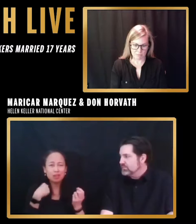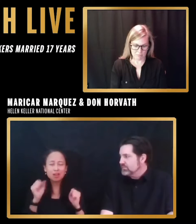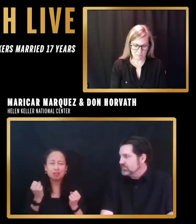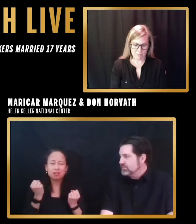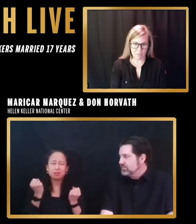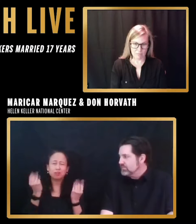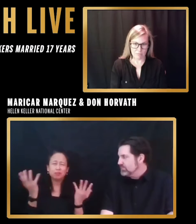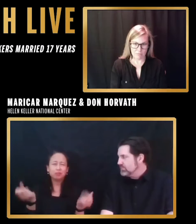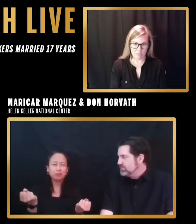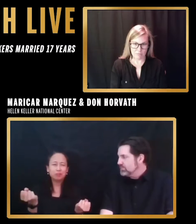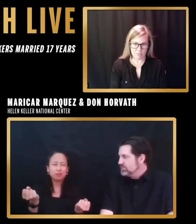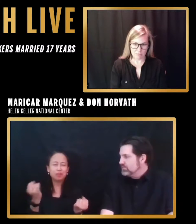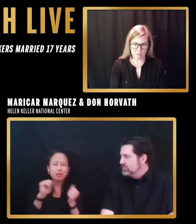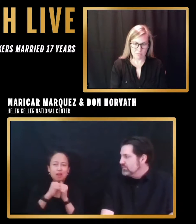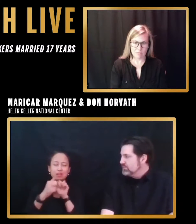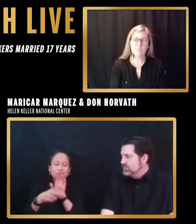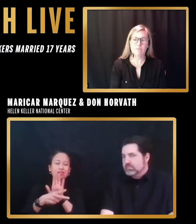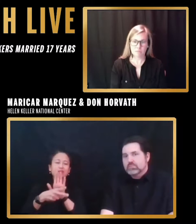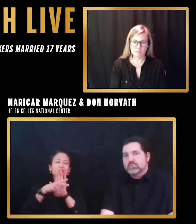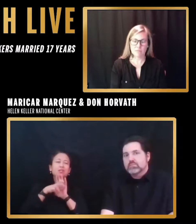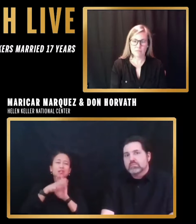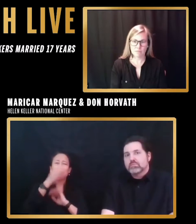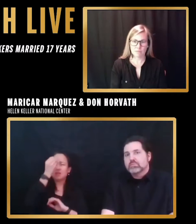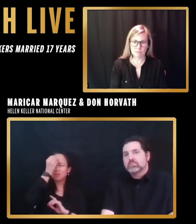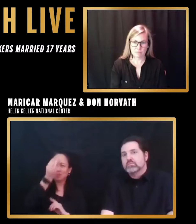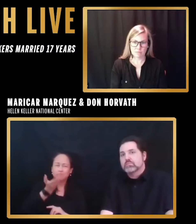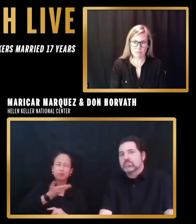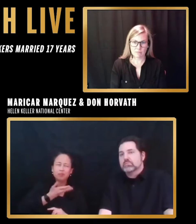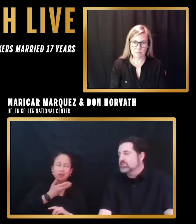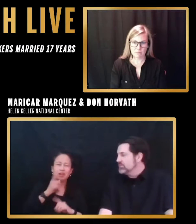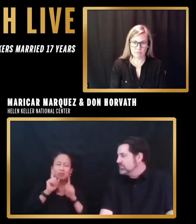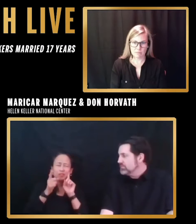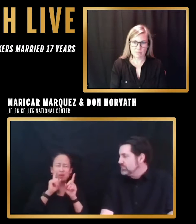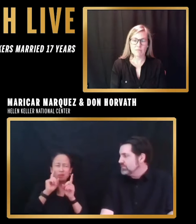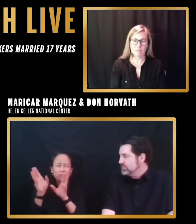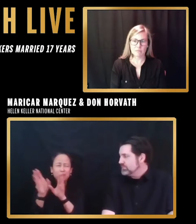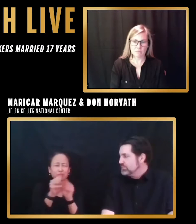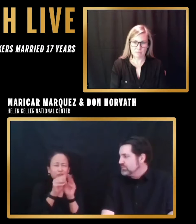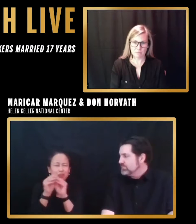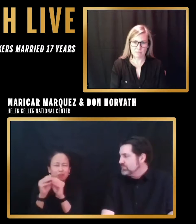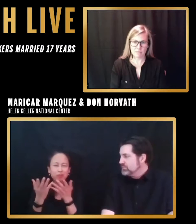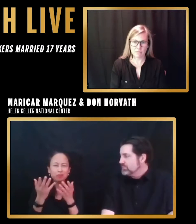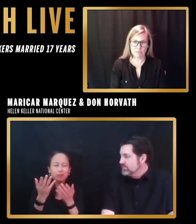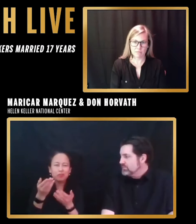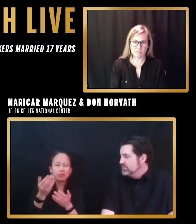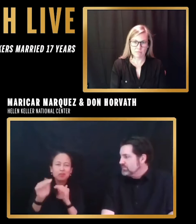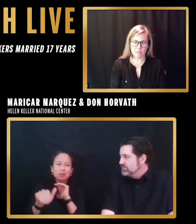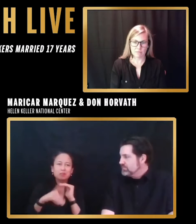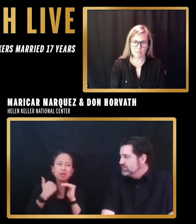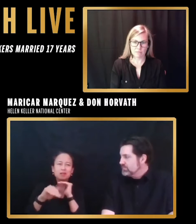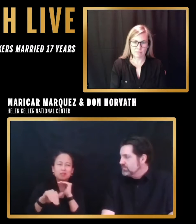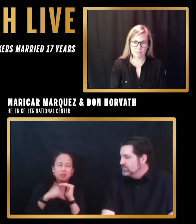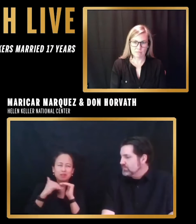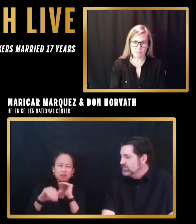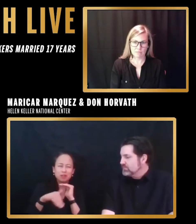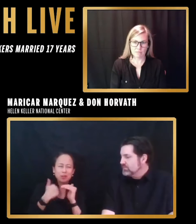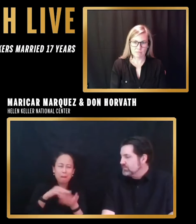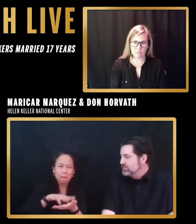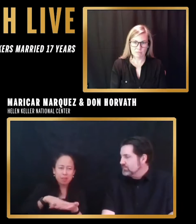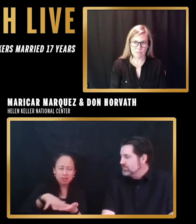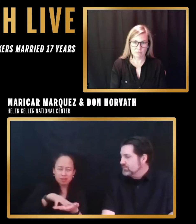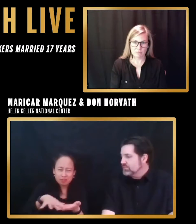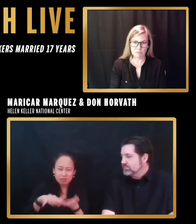is I will join on Zoom, and this way I can sign, much like is happening now, and somebody can voice for